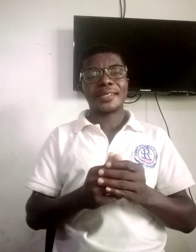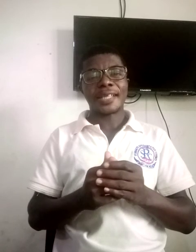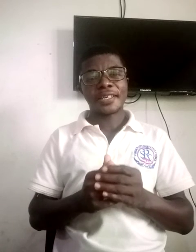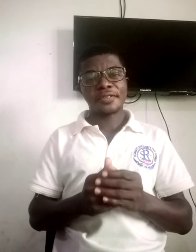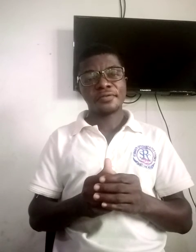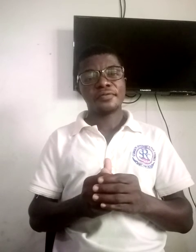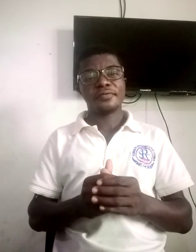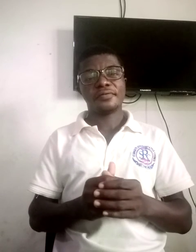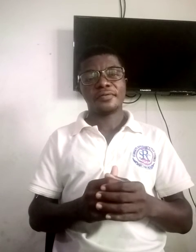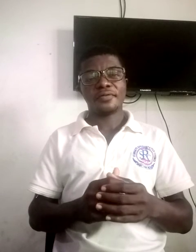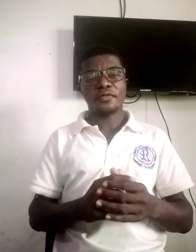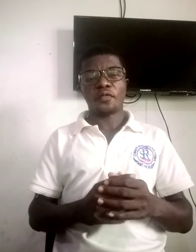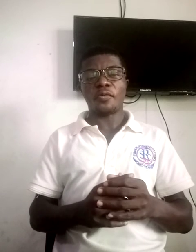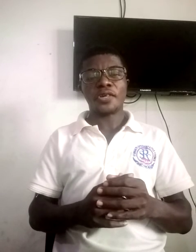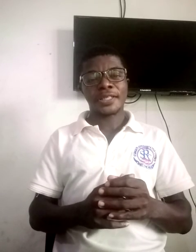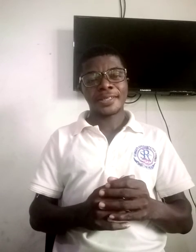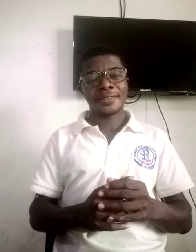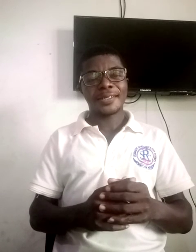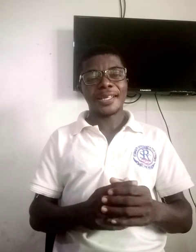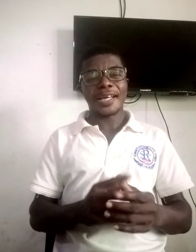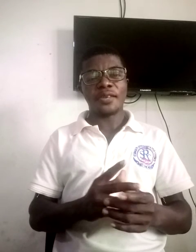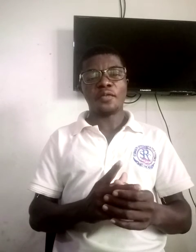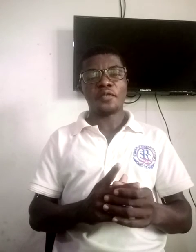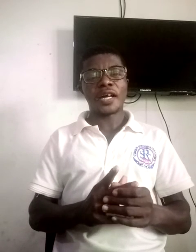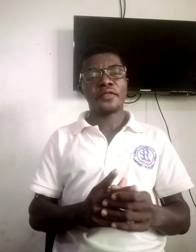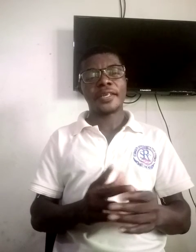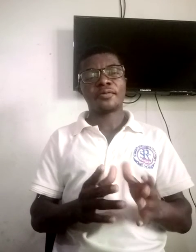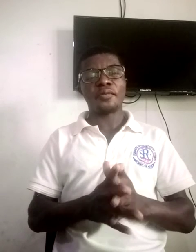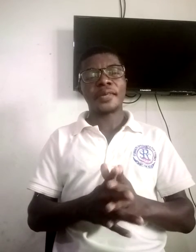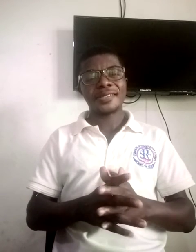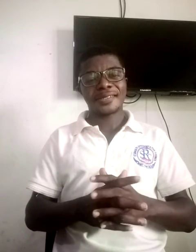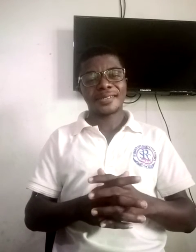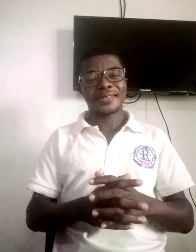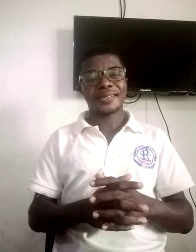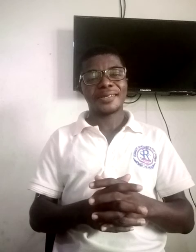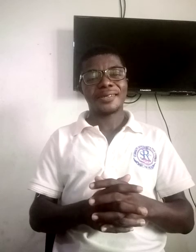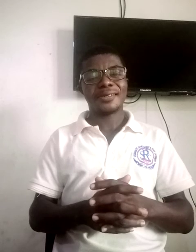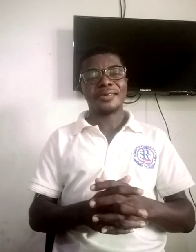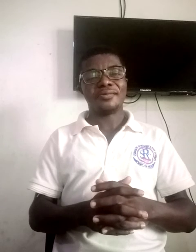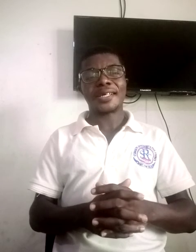Thank you for watching, and if you have any comments, you can